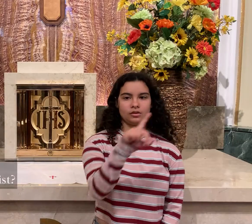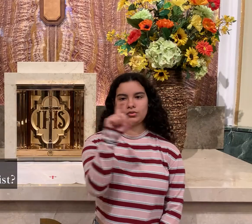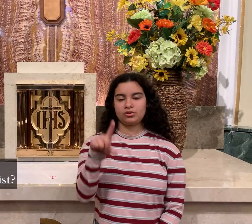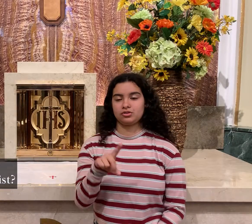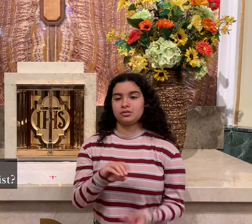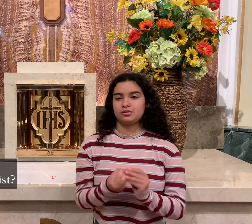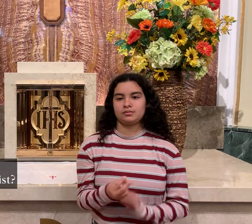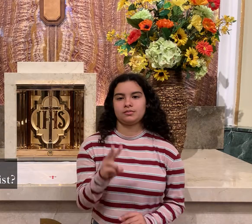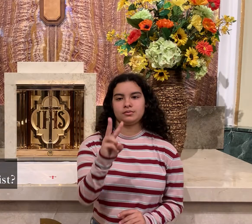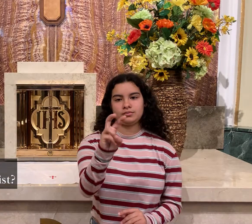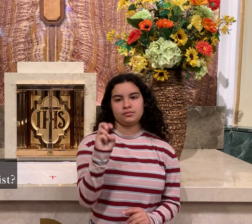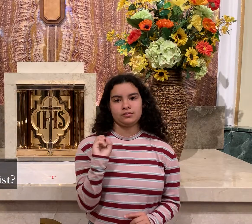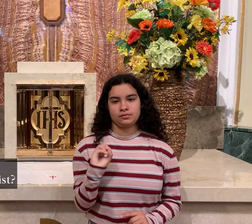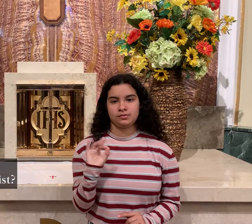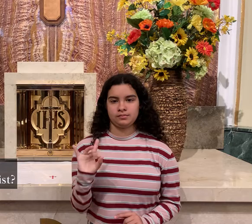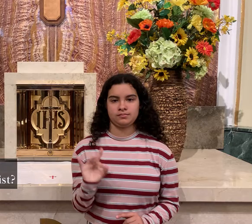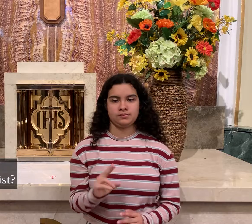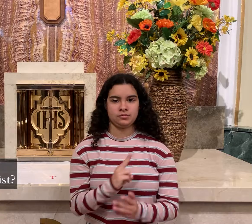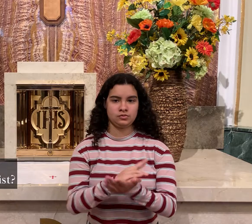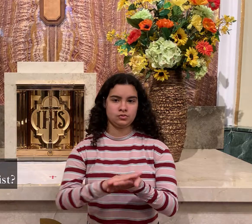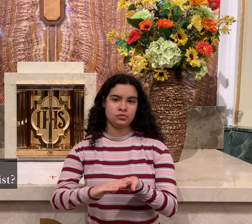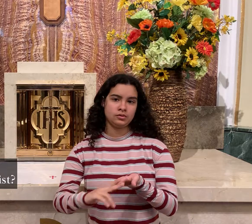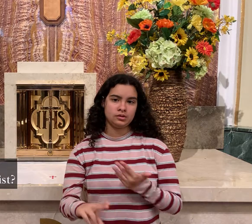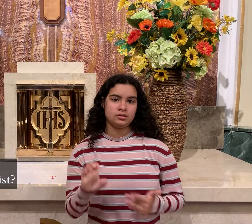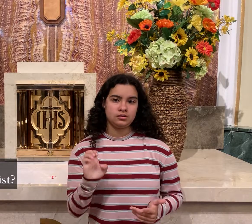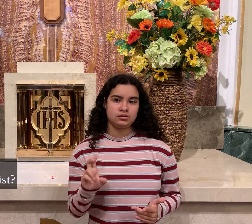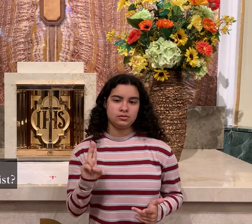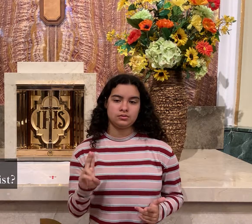208. What is the Holy Eucharist?